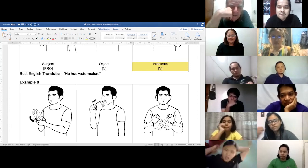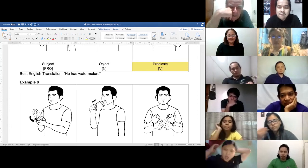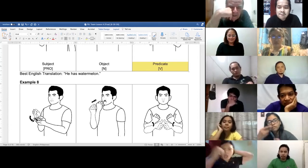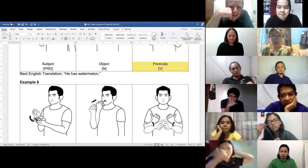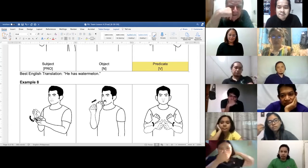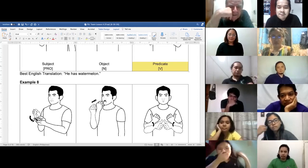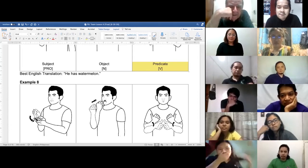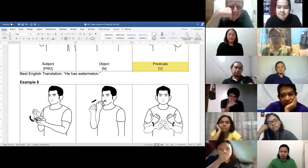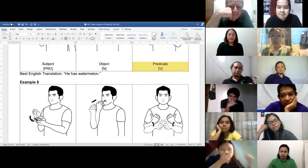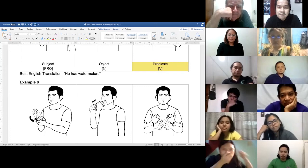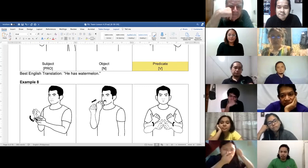Okay.